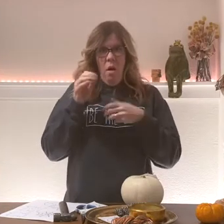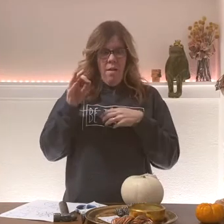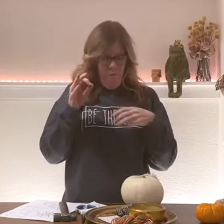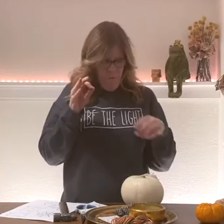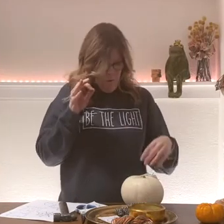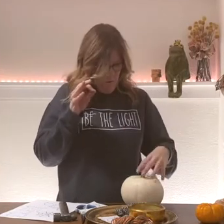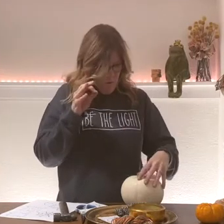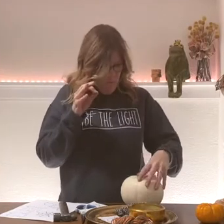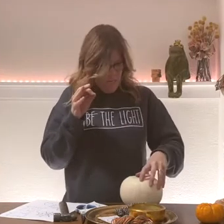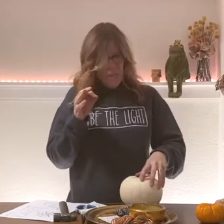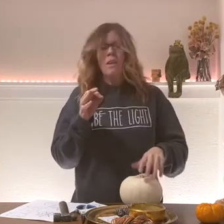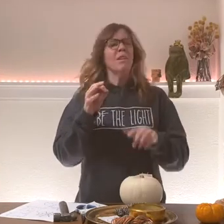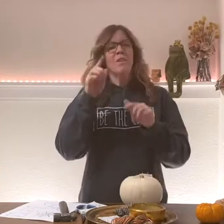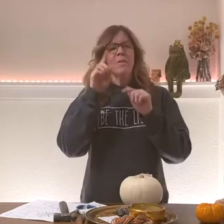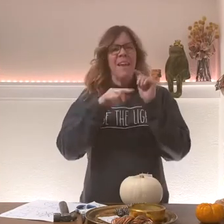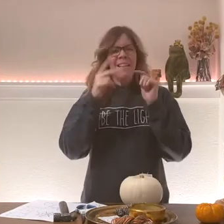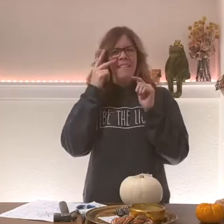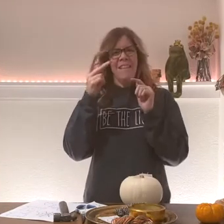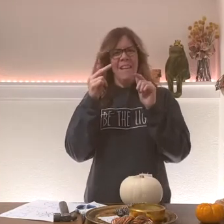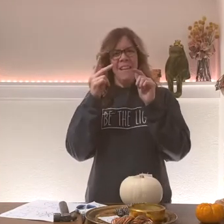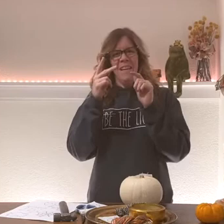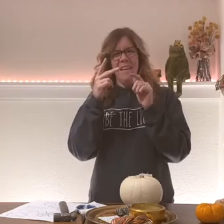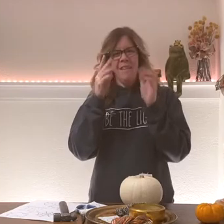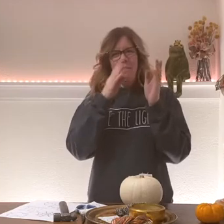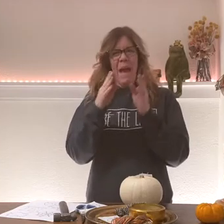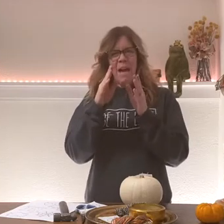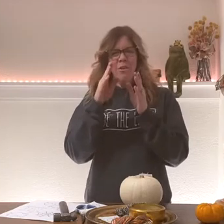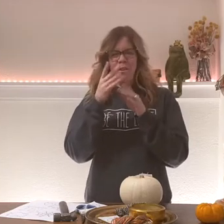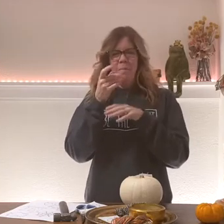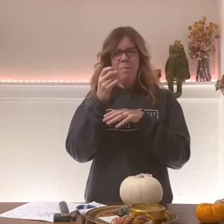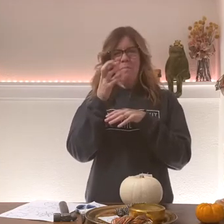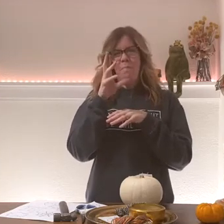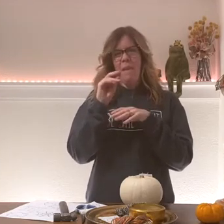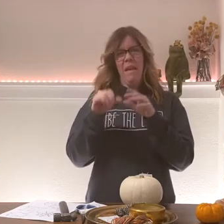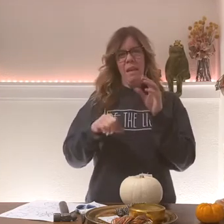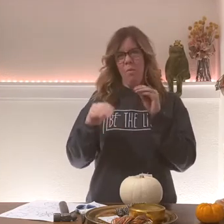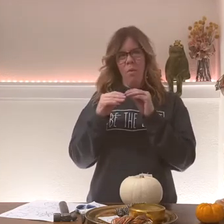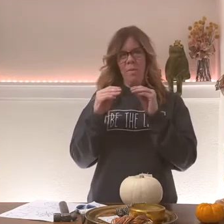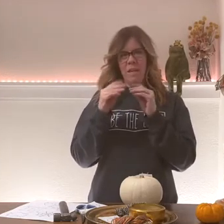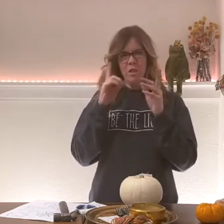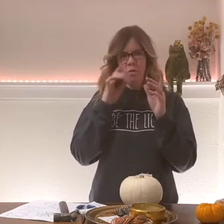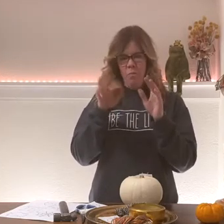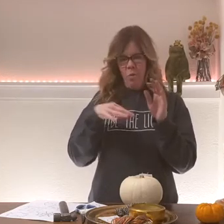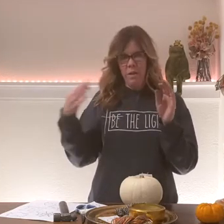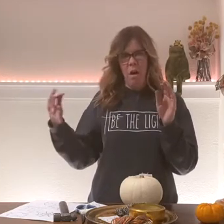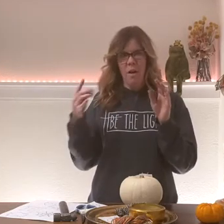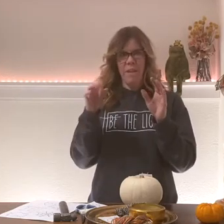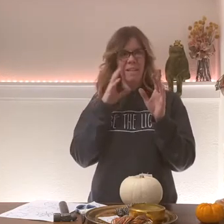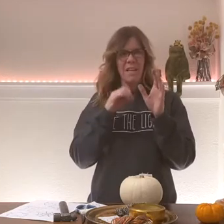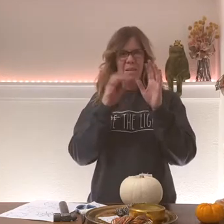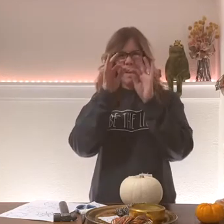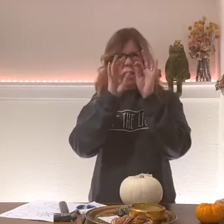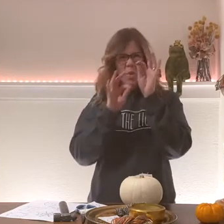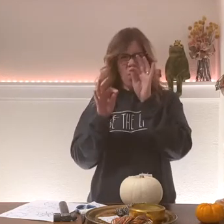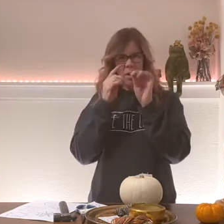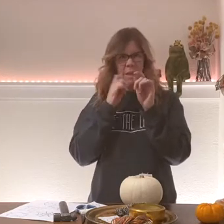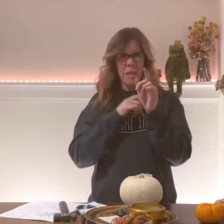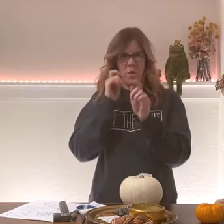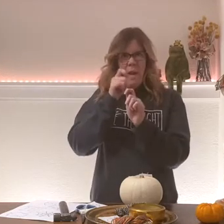off, you can't see the pattern anymore because you've pulled it off, and it's going to be all torn because you hammered